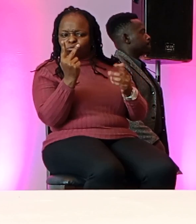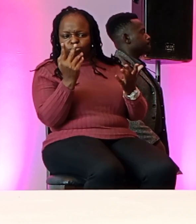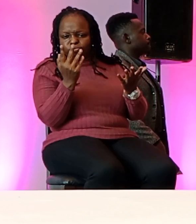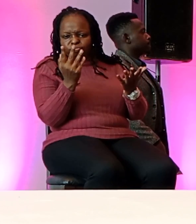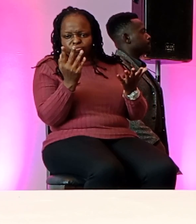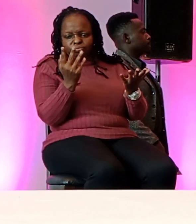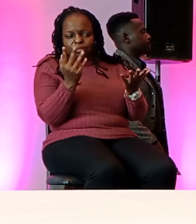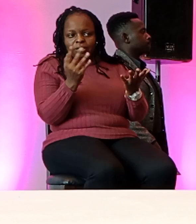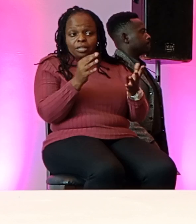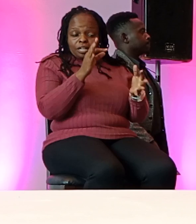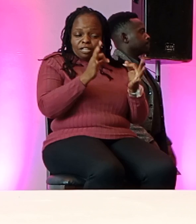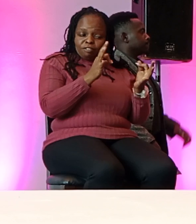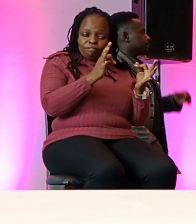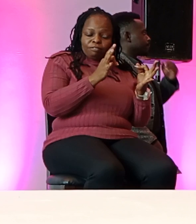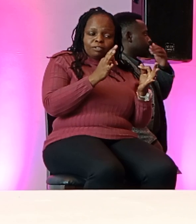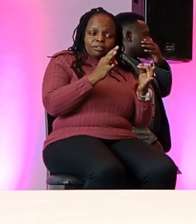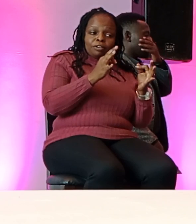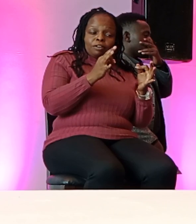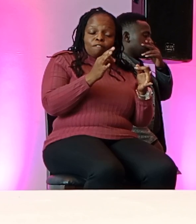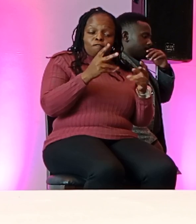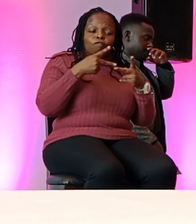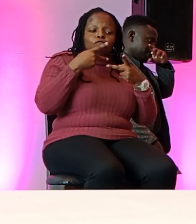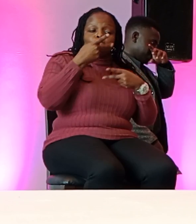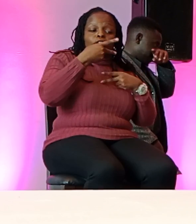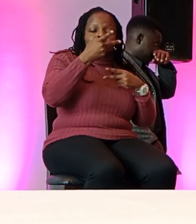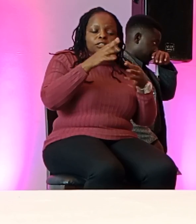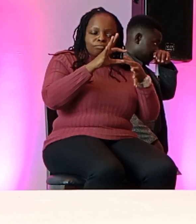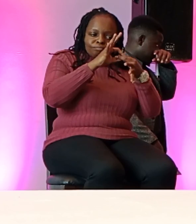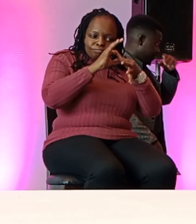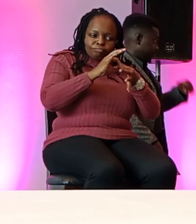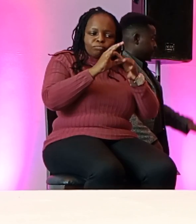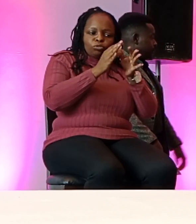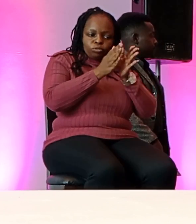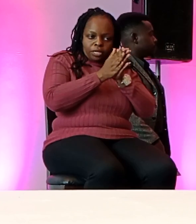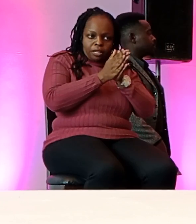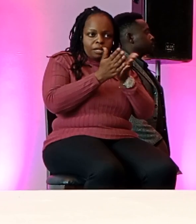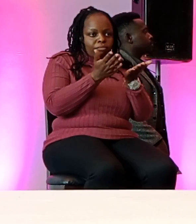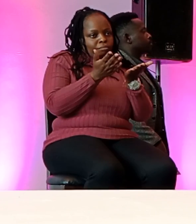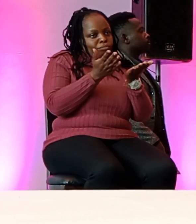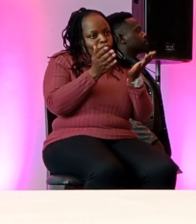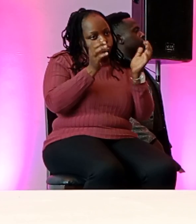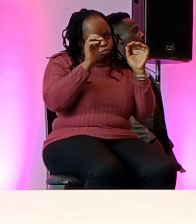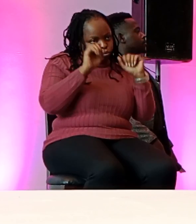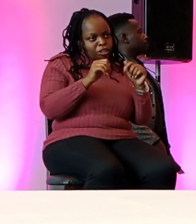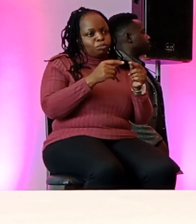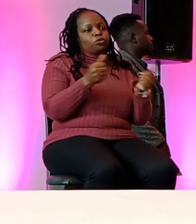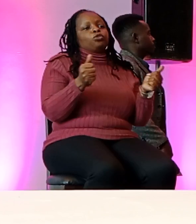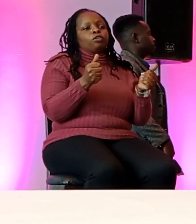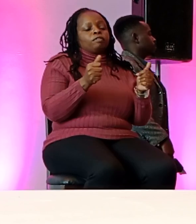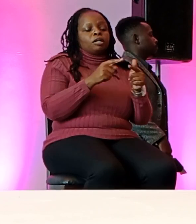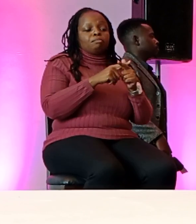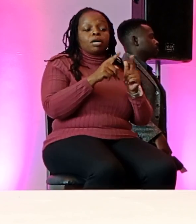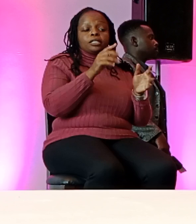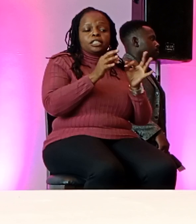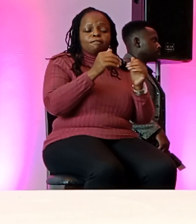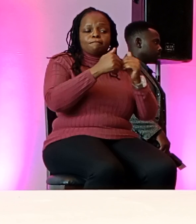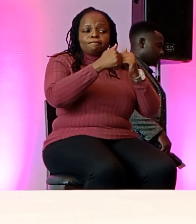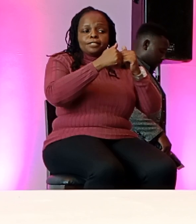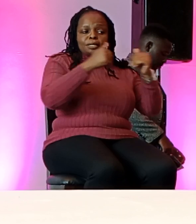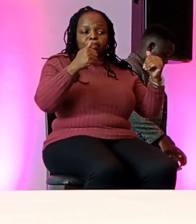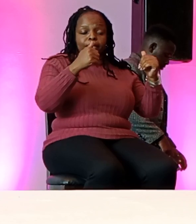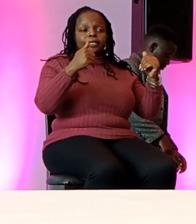we leveraged our voice together, we will be heard. But if we are